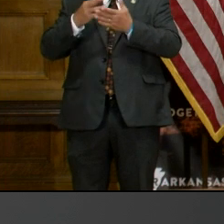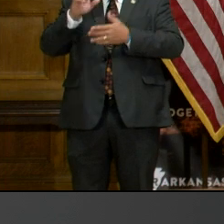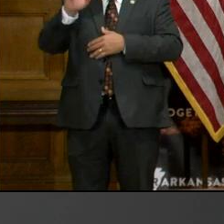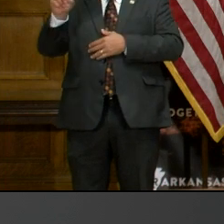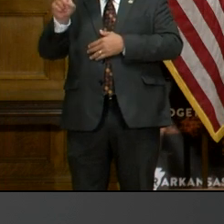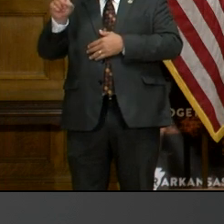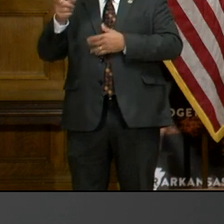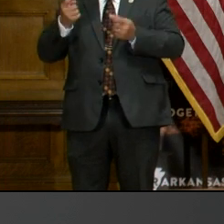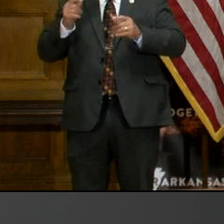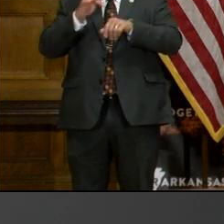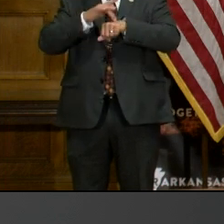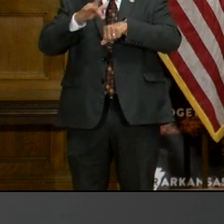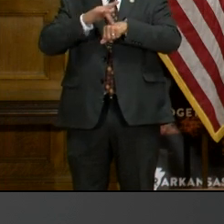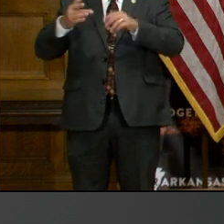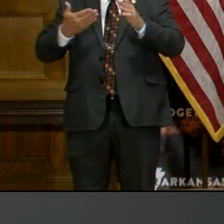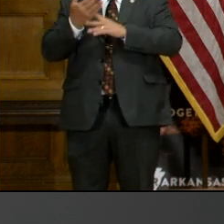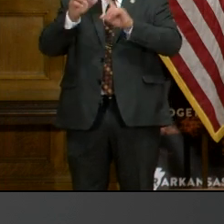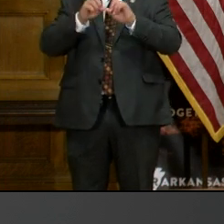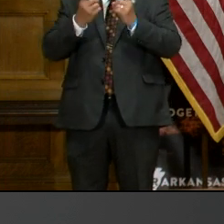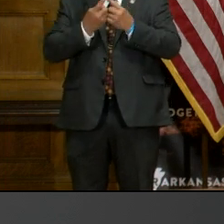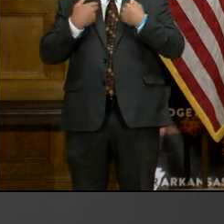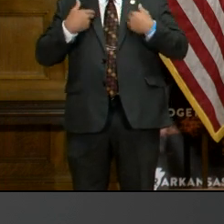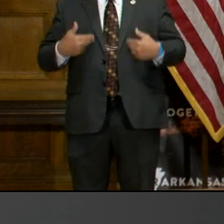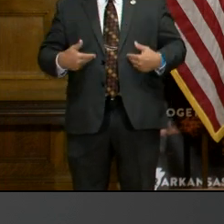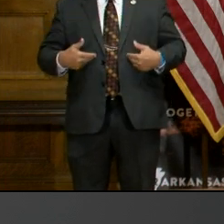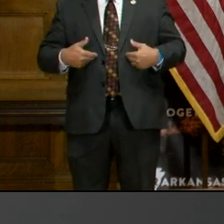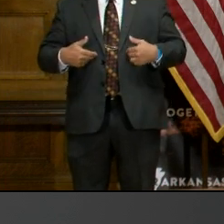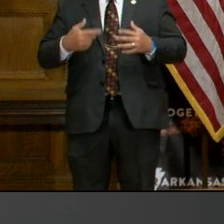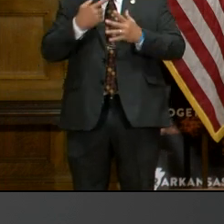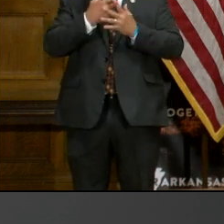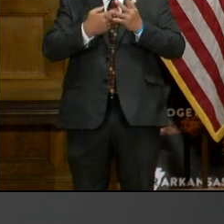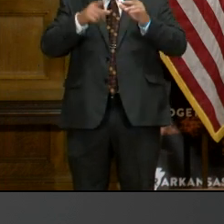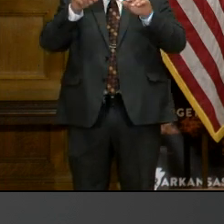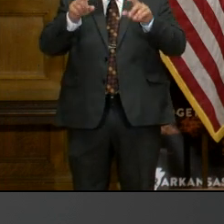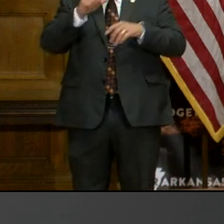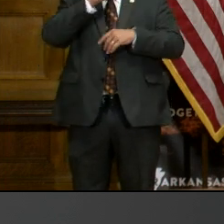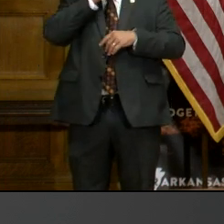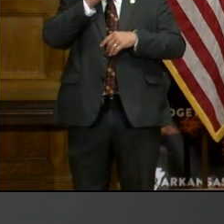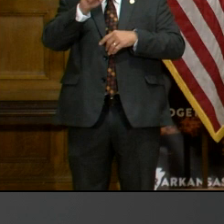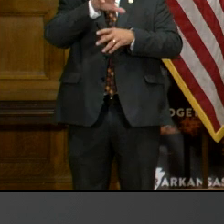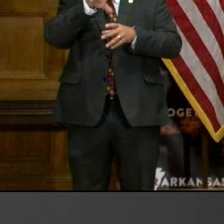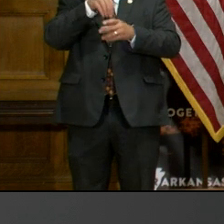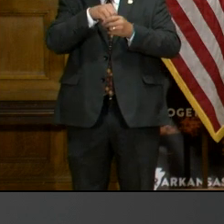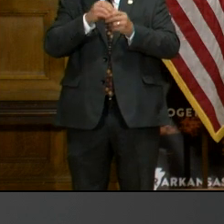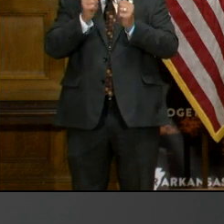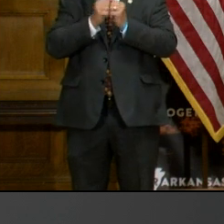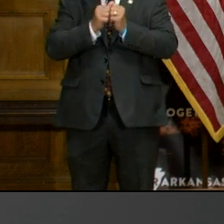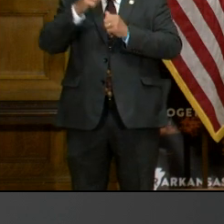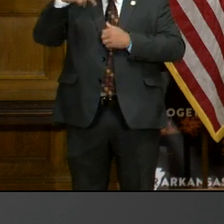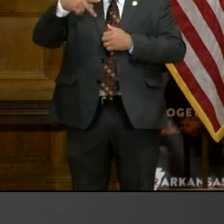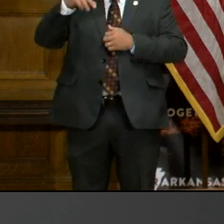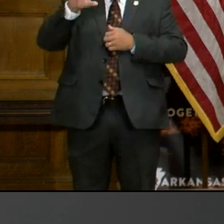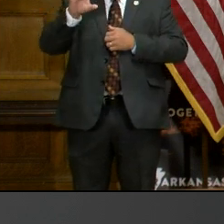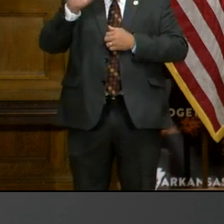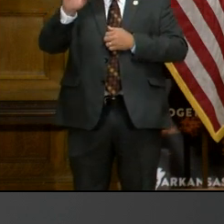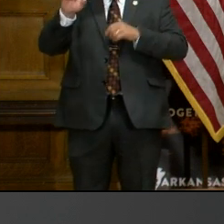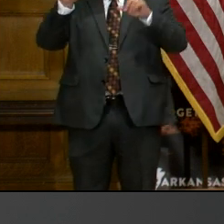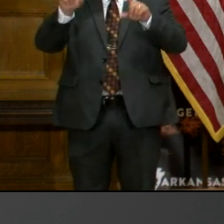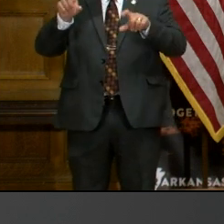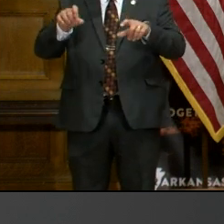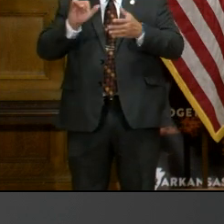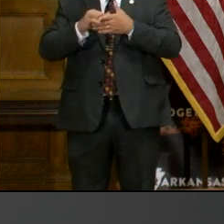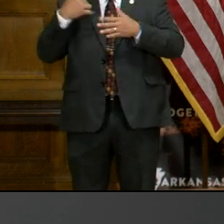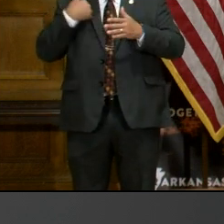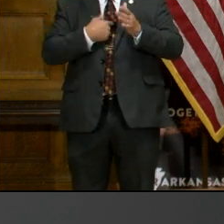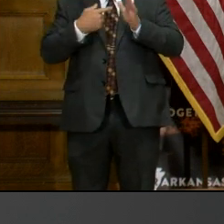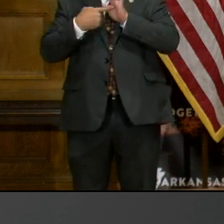pharmacies. We're trying to make it available through the Department of Health. These tests are not included in the PCR test